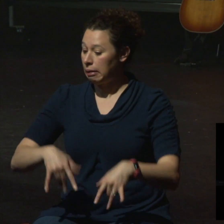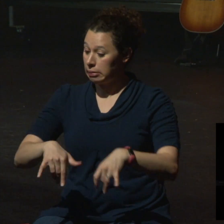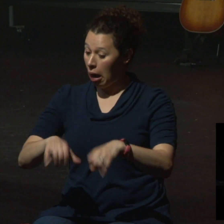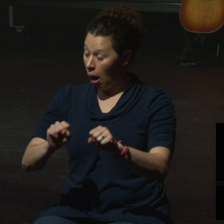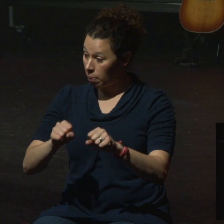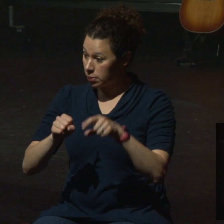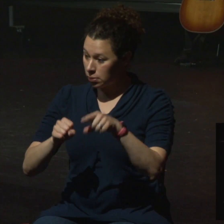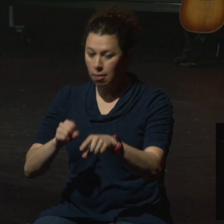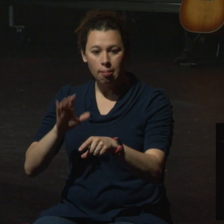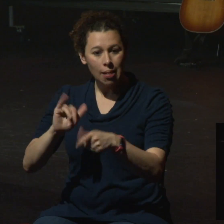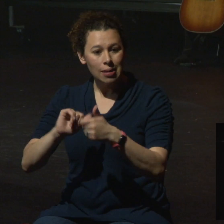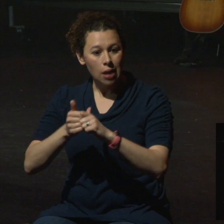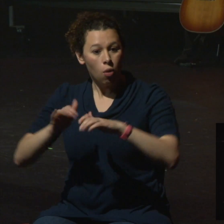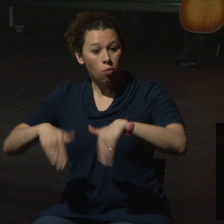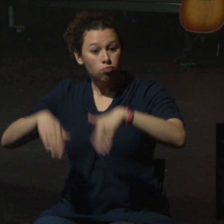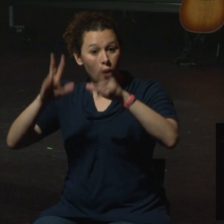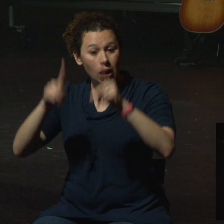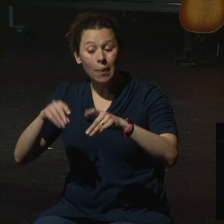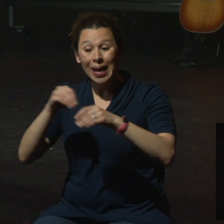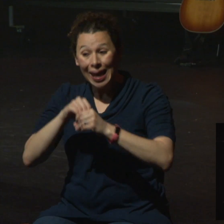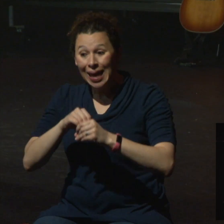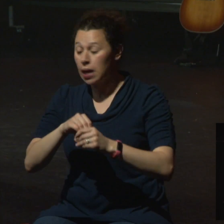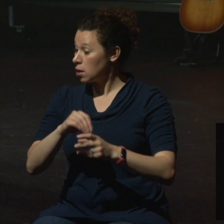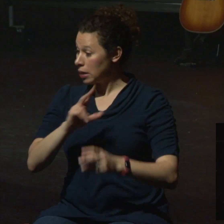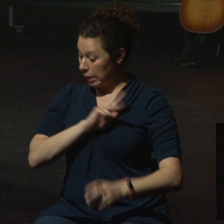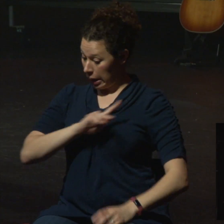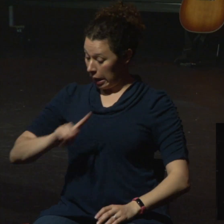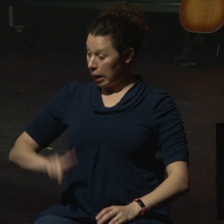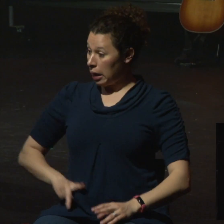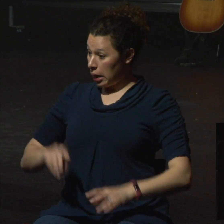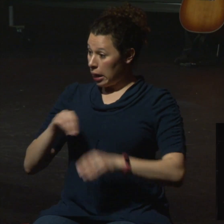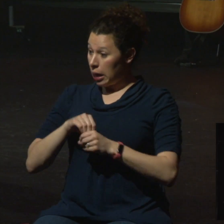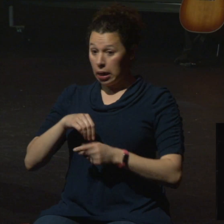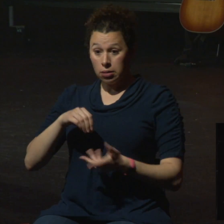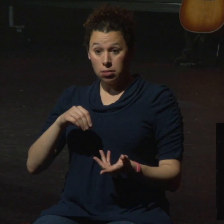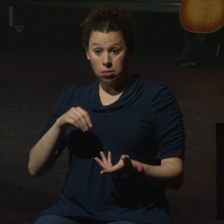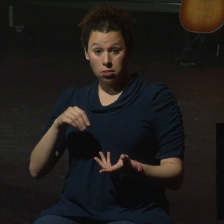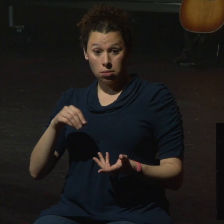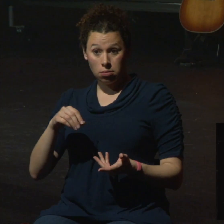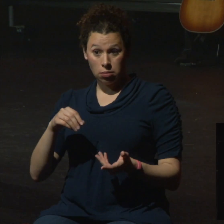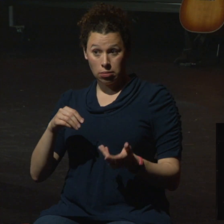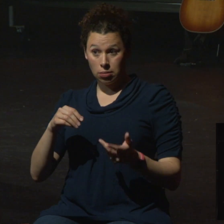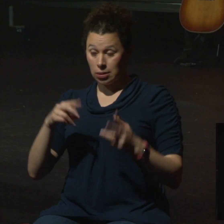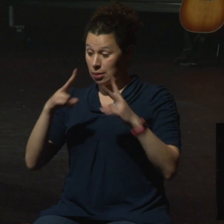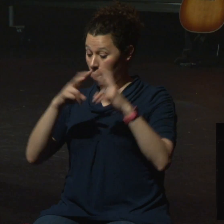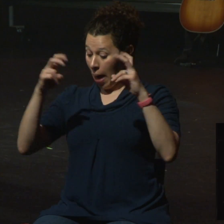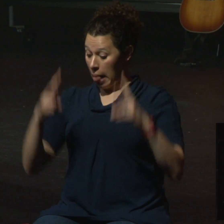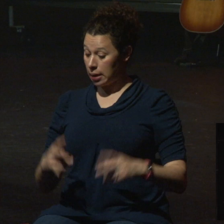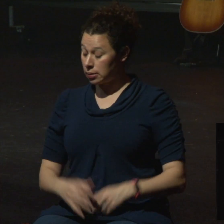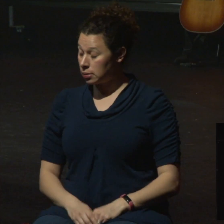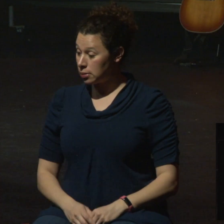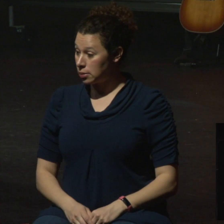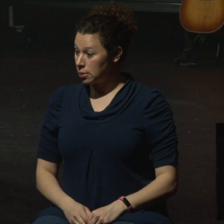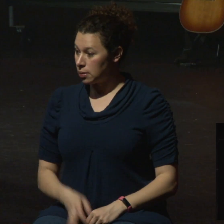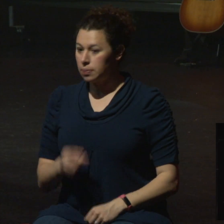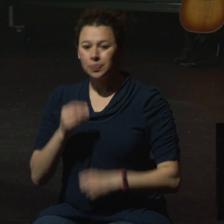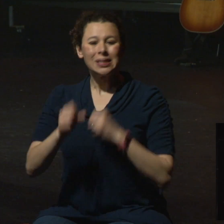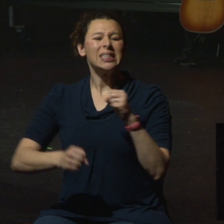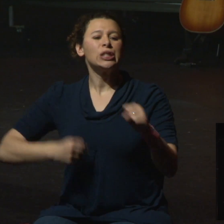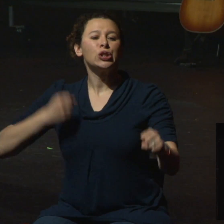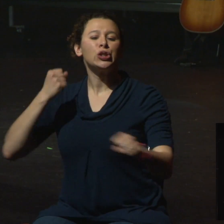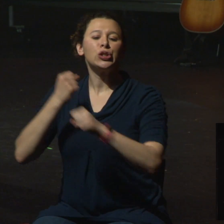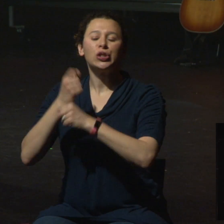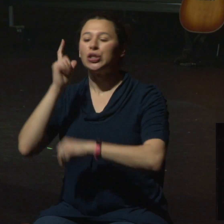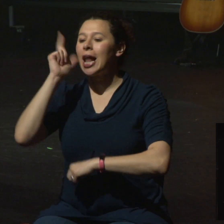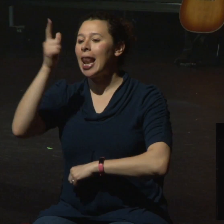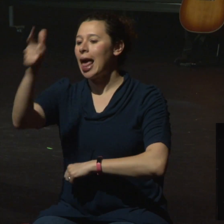that's how he's brought up in the kingdom. He's brought up in Pharaoh's palace, if you will. And years later, Moses is out